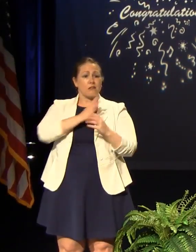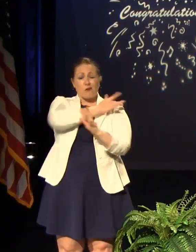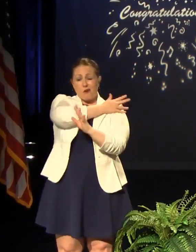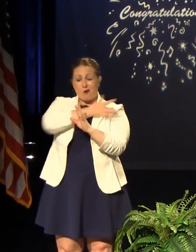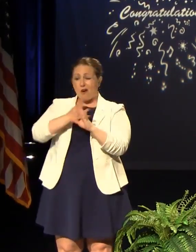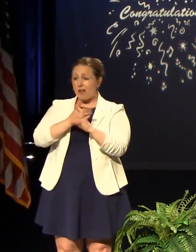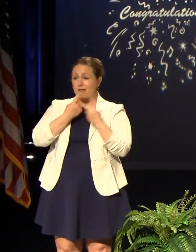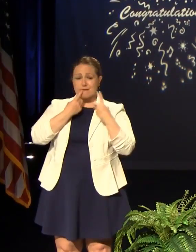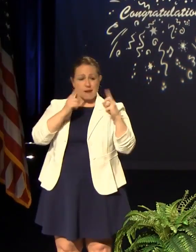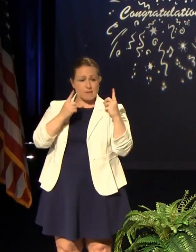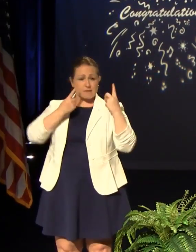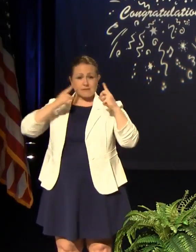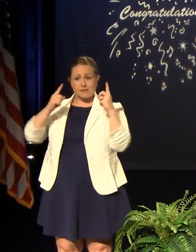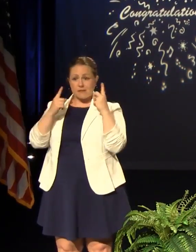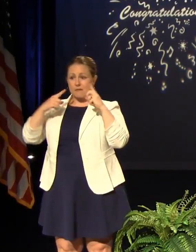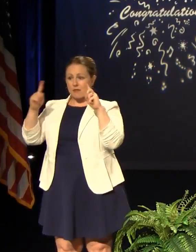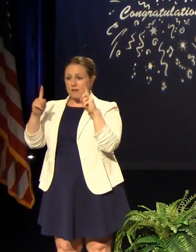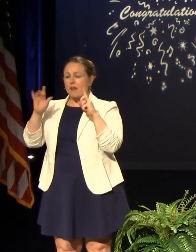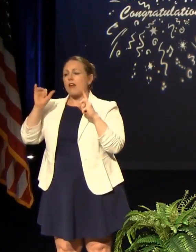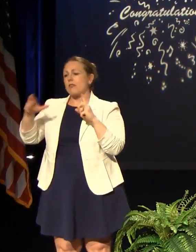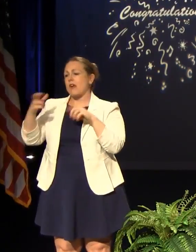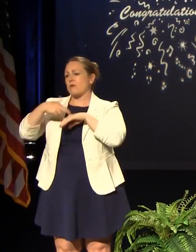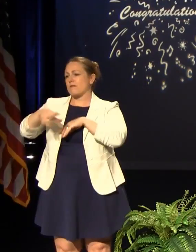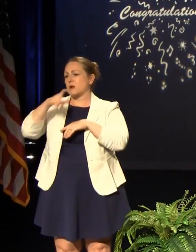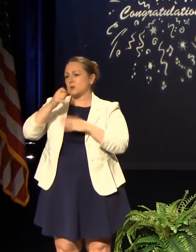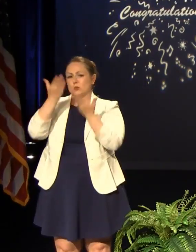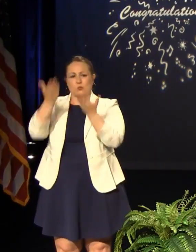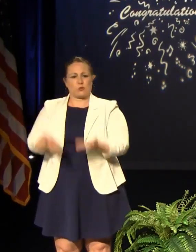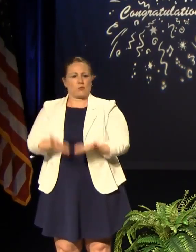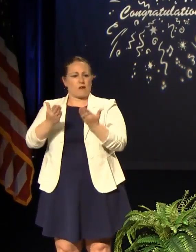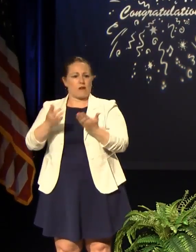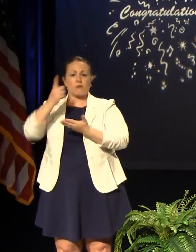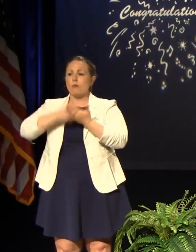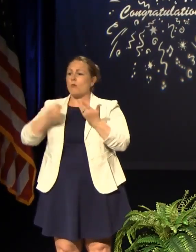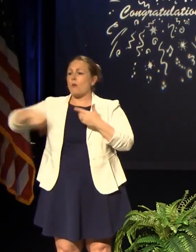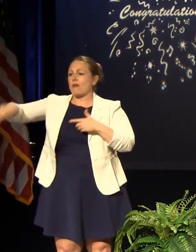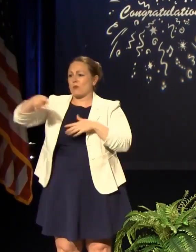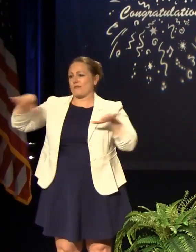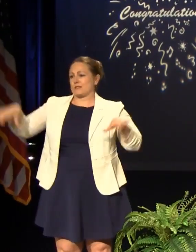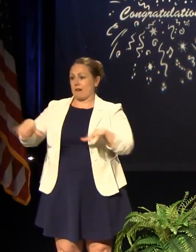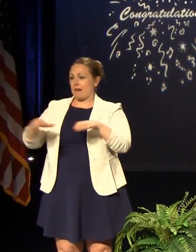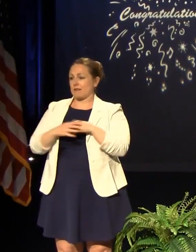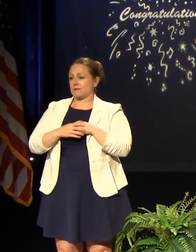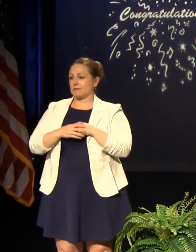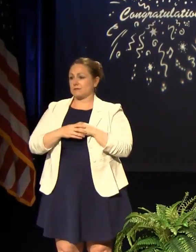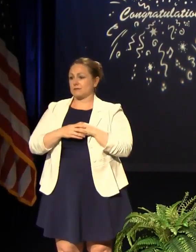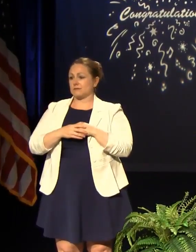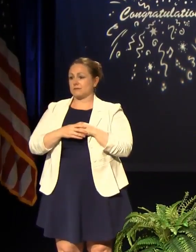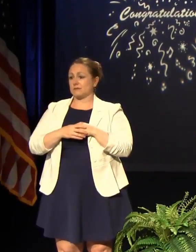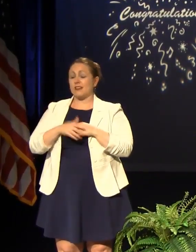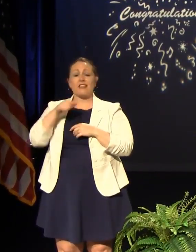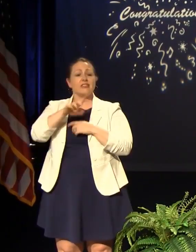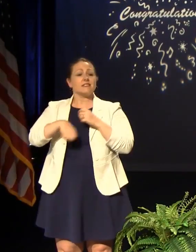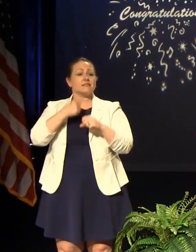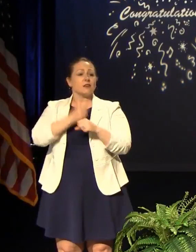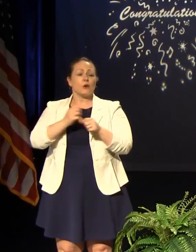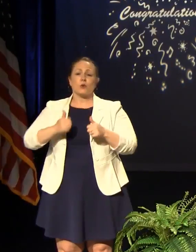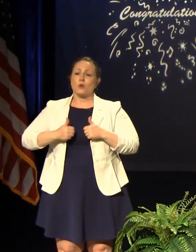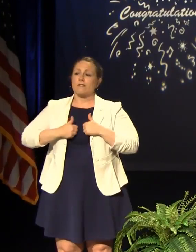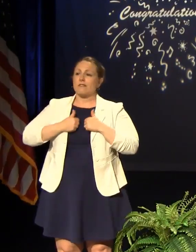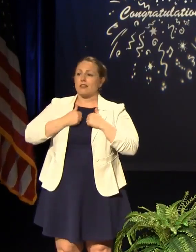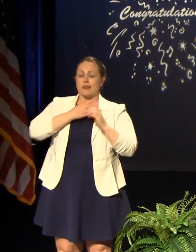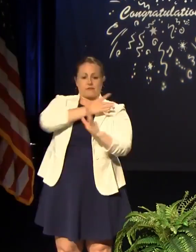reflection of what you have done. You lived the year until today as seniors.